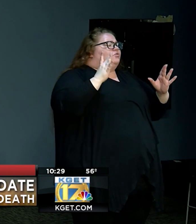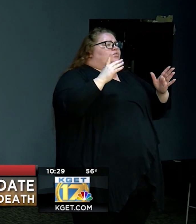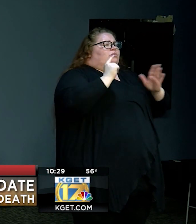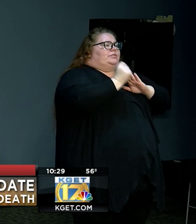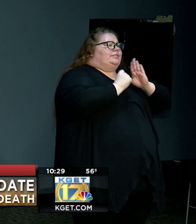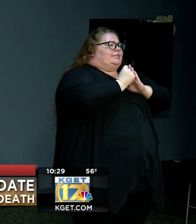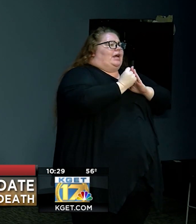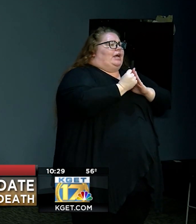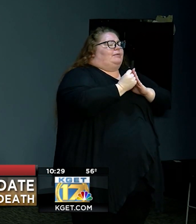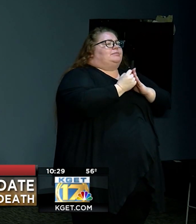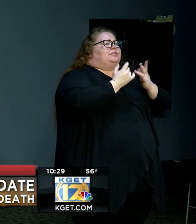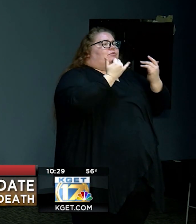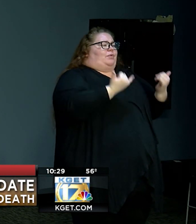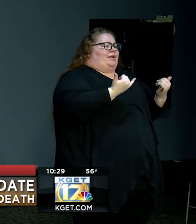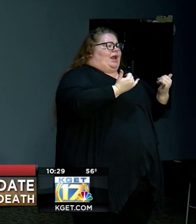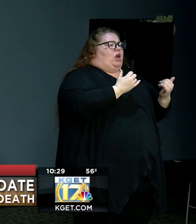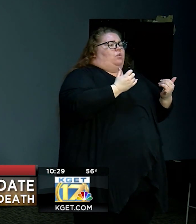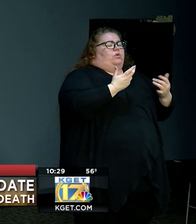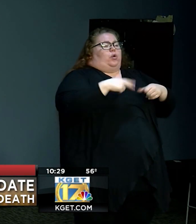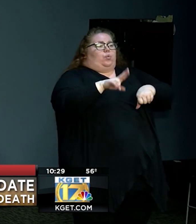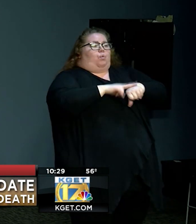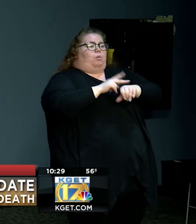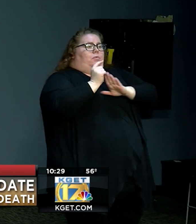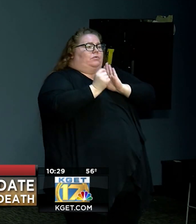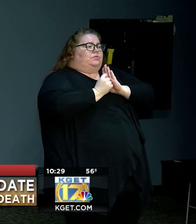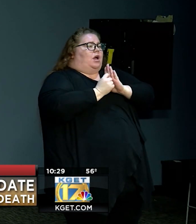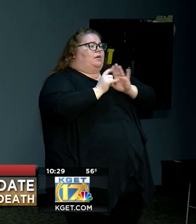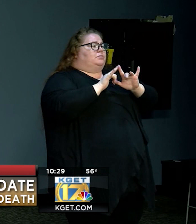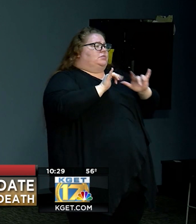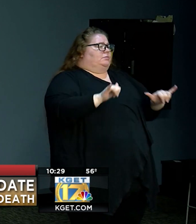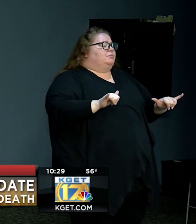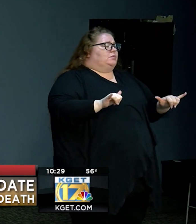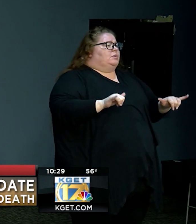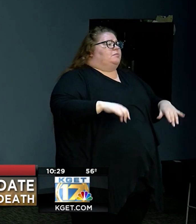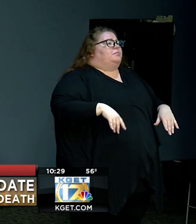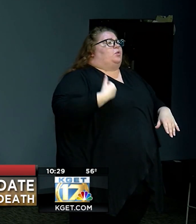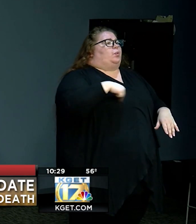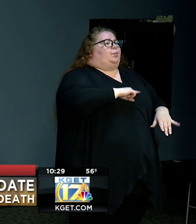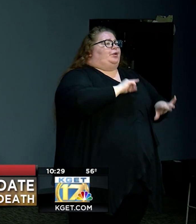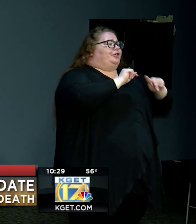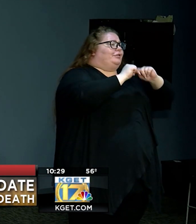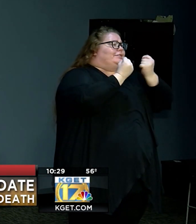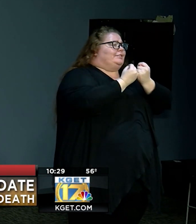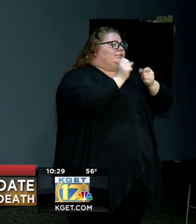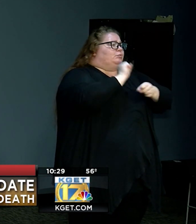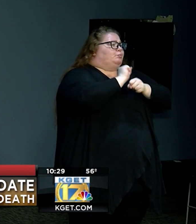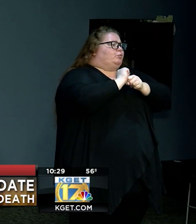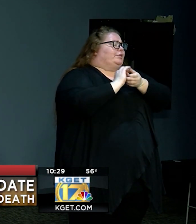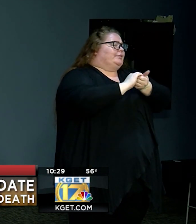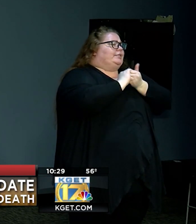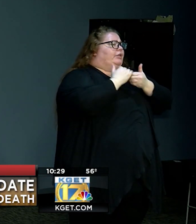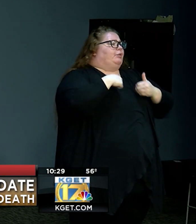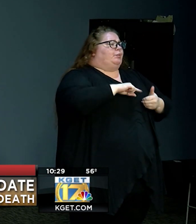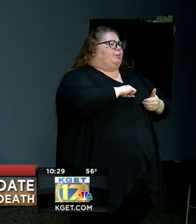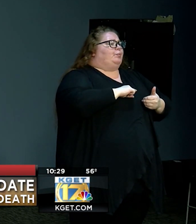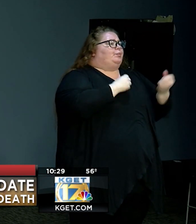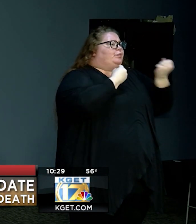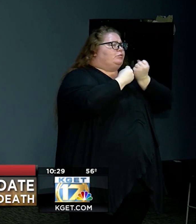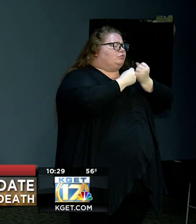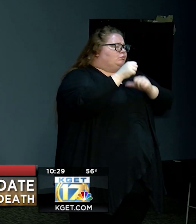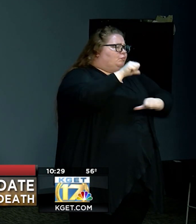times. And simply put, we're a team working this together, and we support one another. I